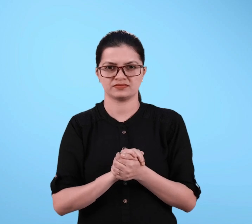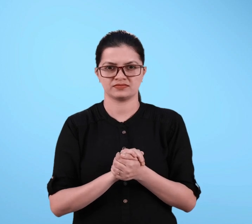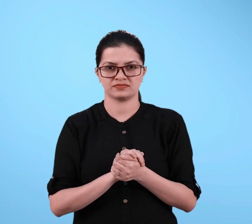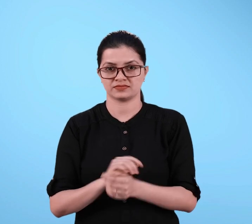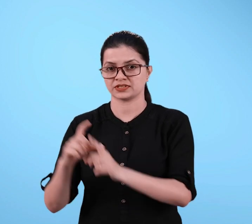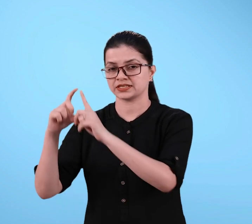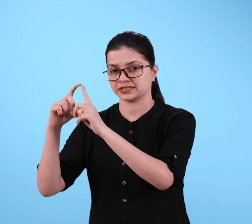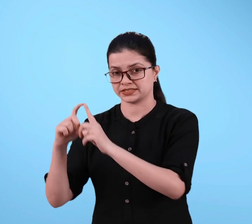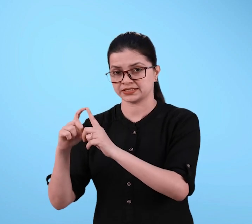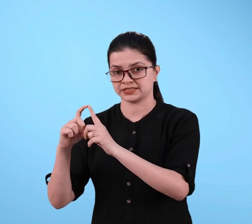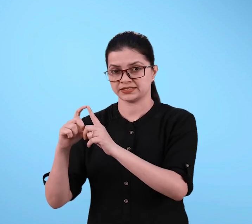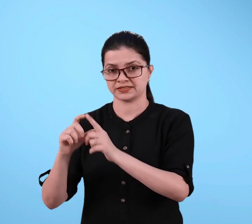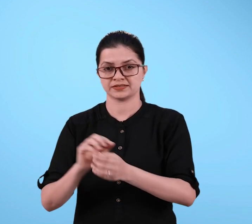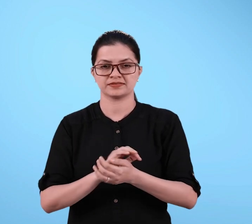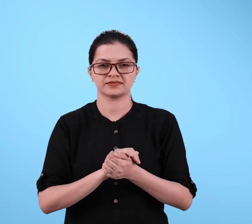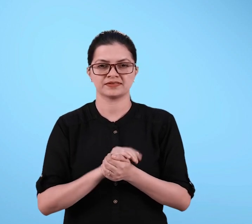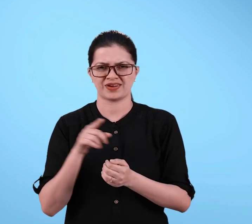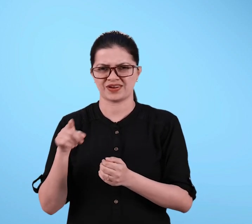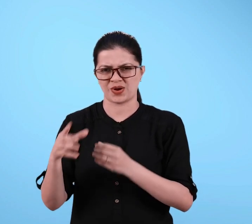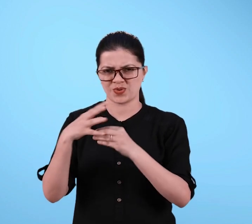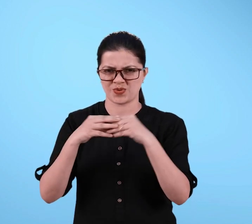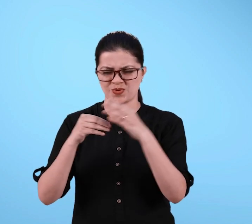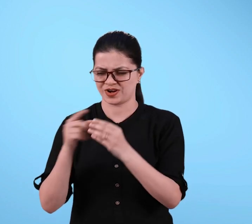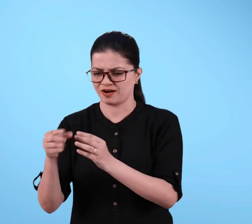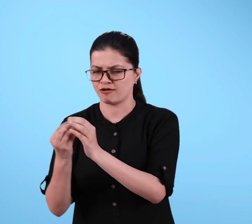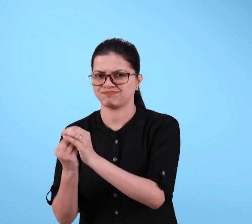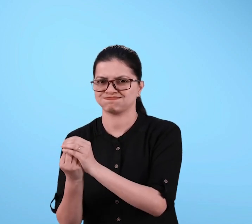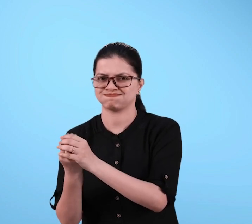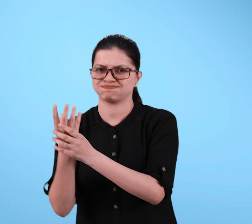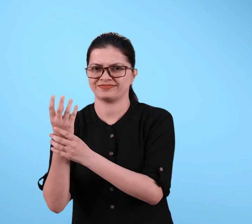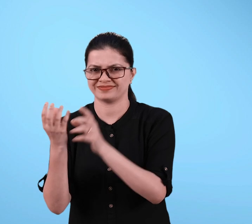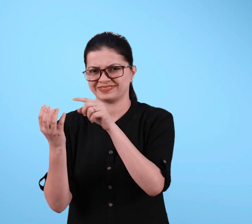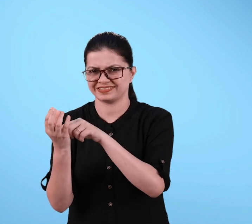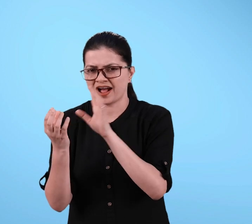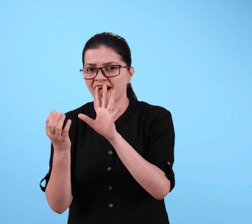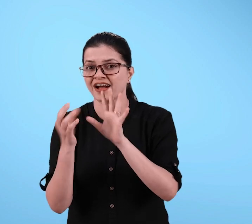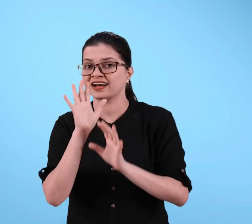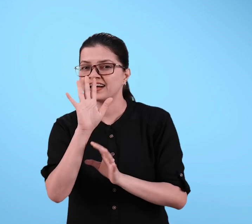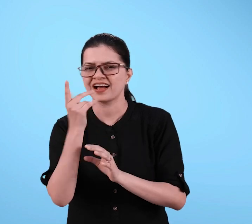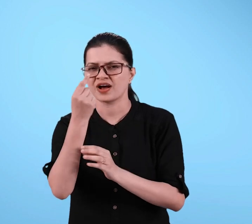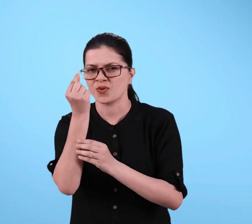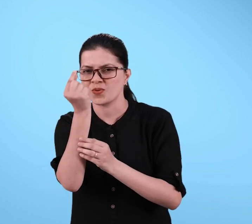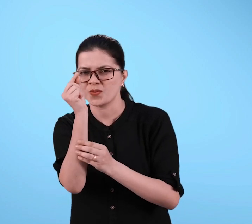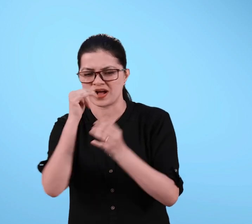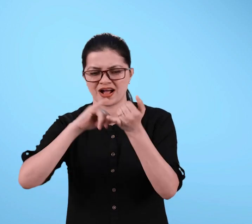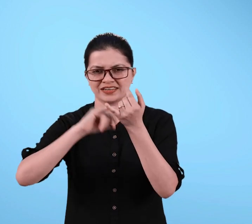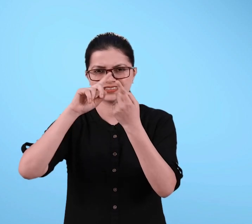Seed from D. The process of removing seed from cotton is called cotton ginning. is